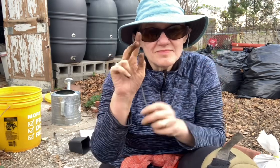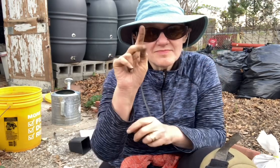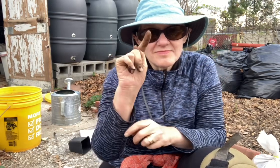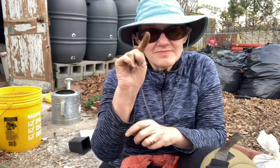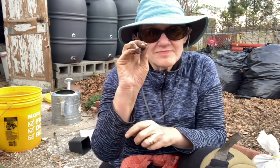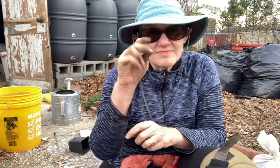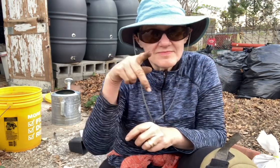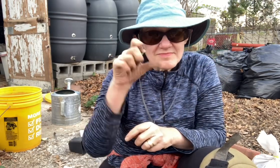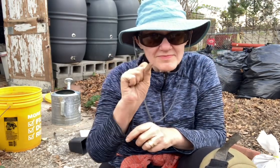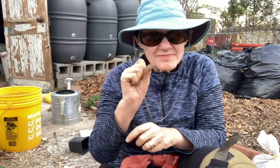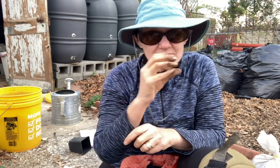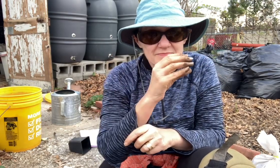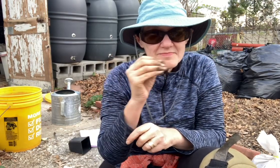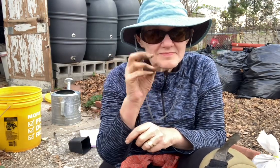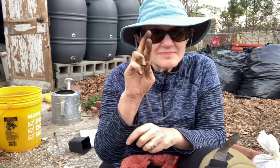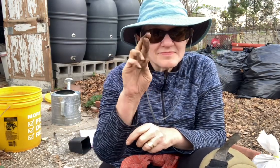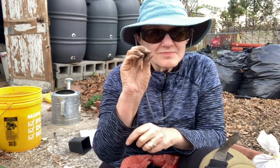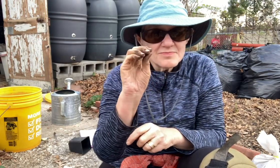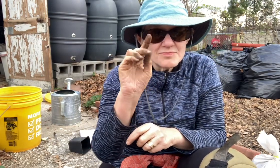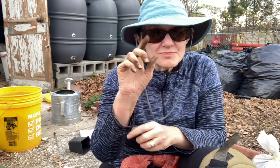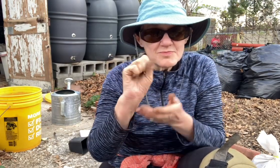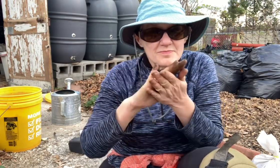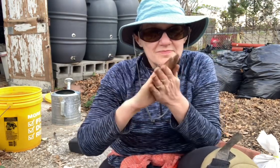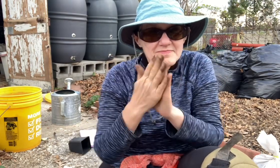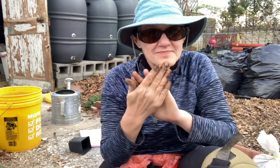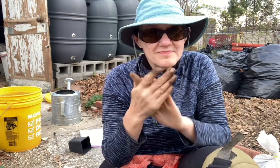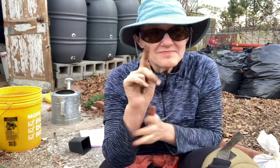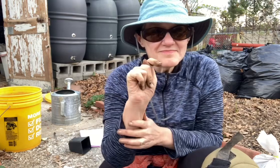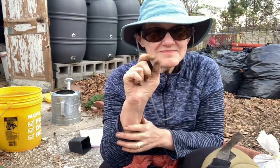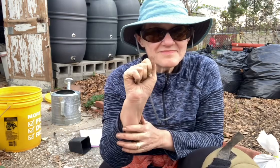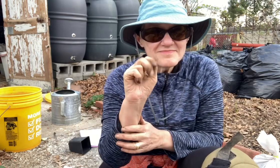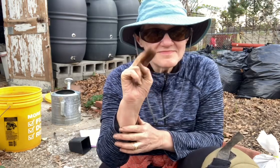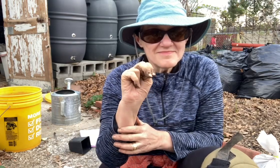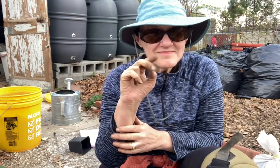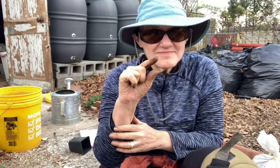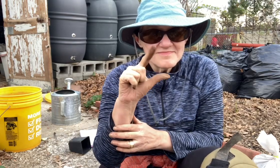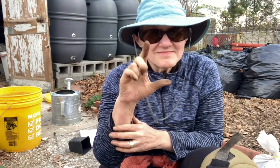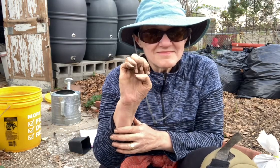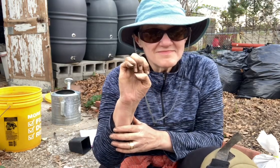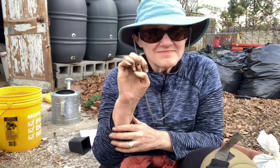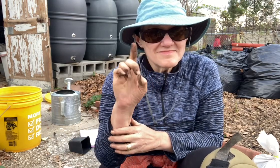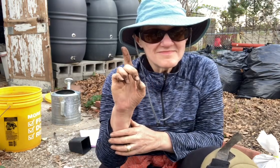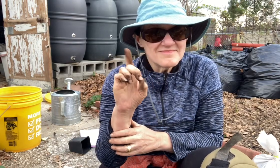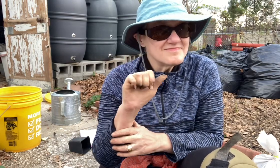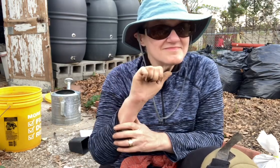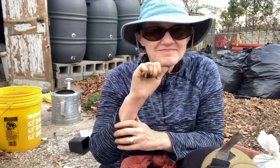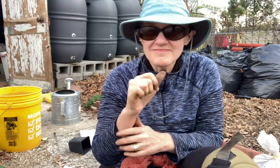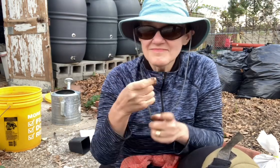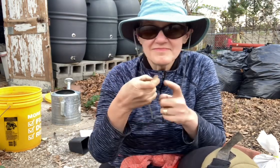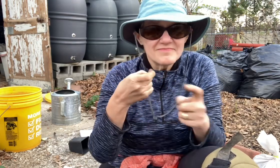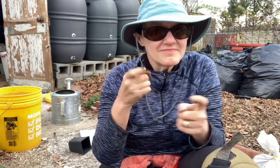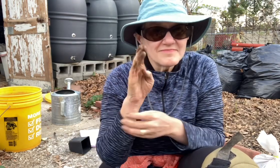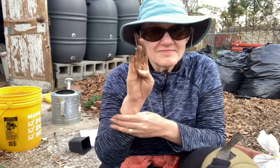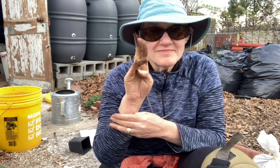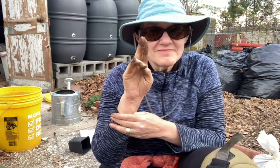the issue was the tops and the roots would get tangled. It had nothing to